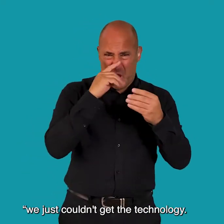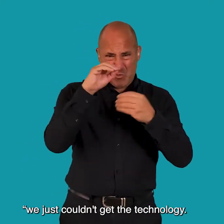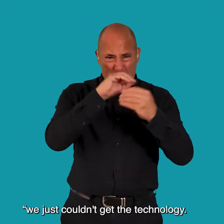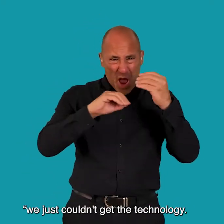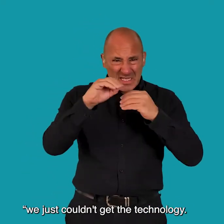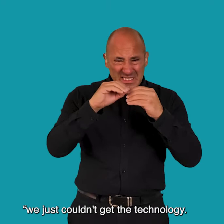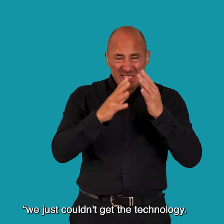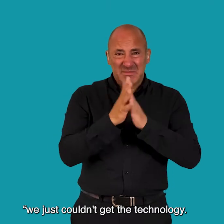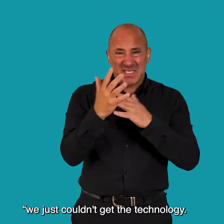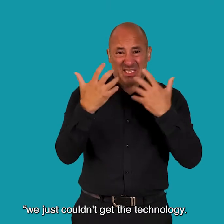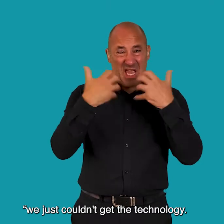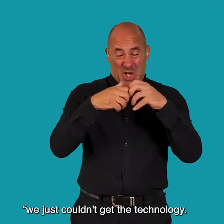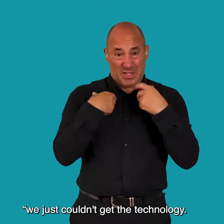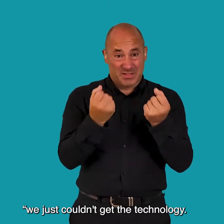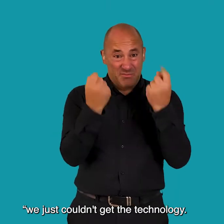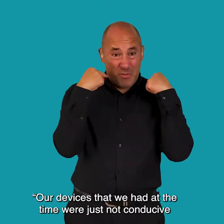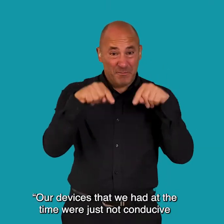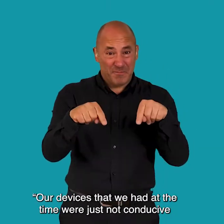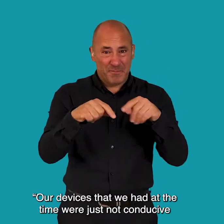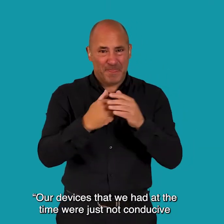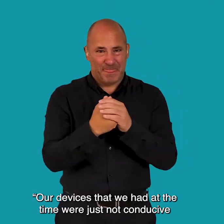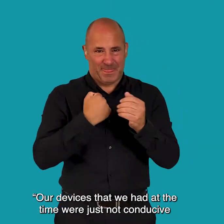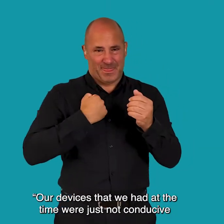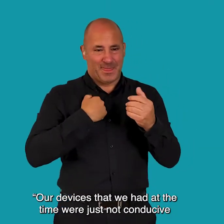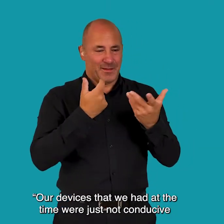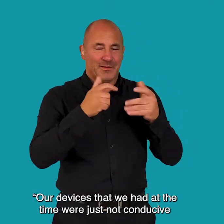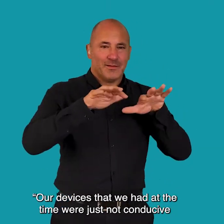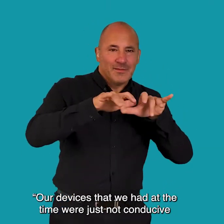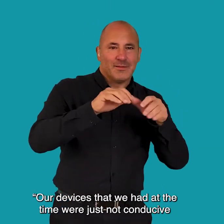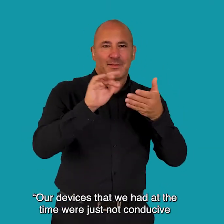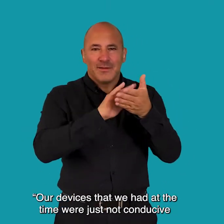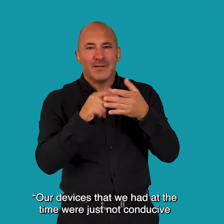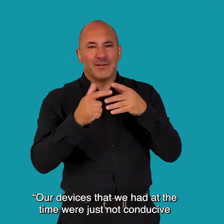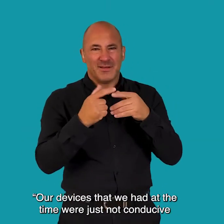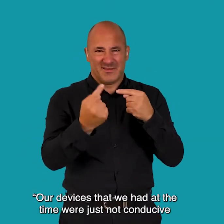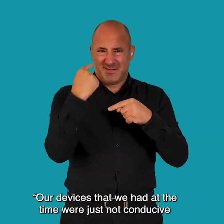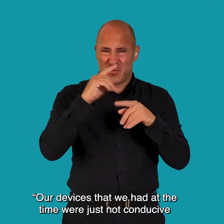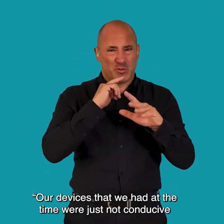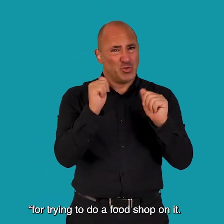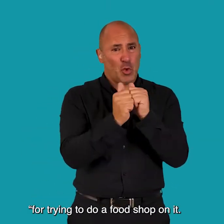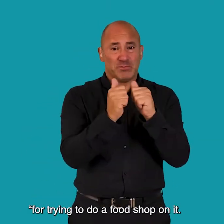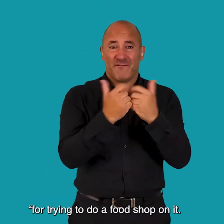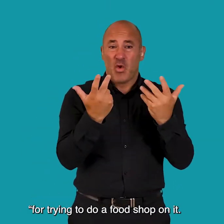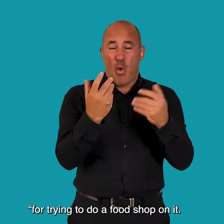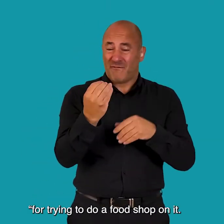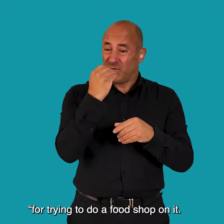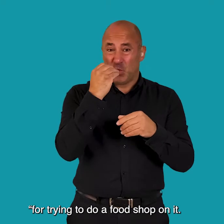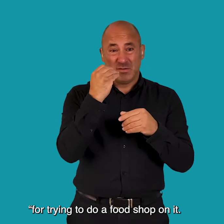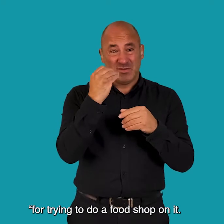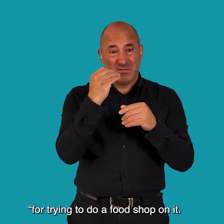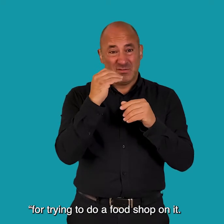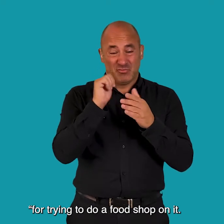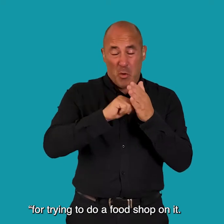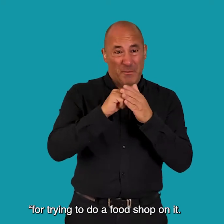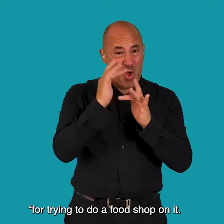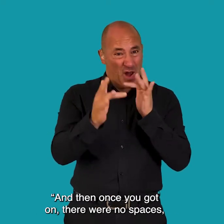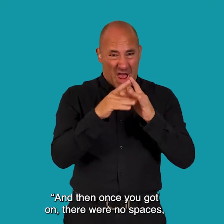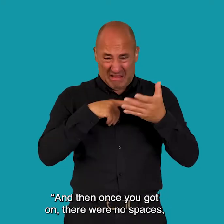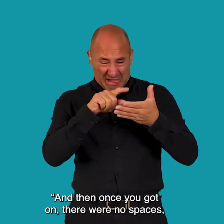get the technology. Our devices that we had at the time were just not conducive for trying to do a food shop on it. And then once